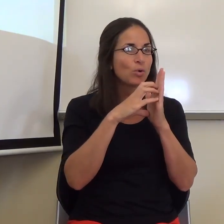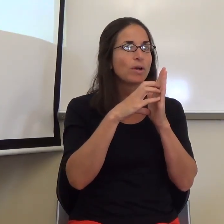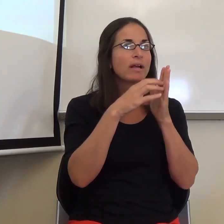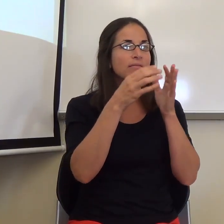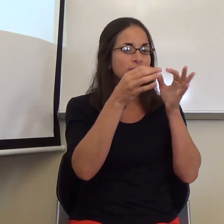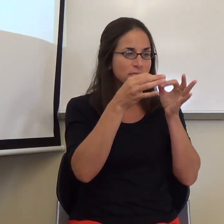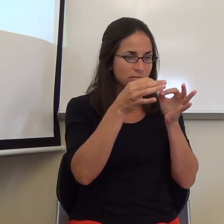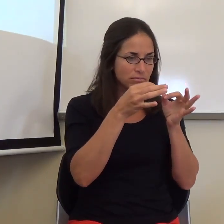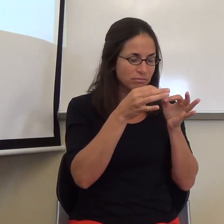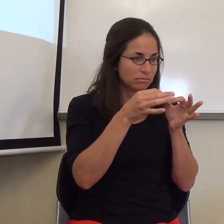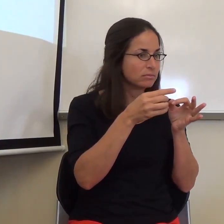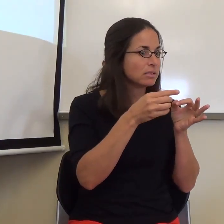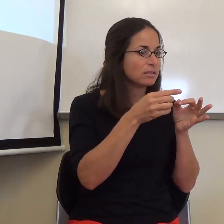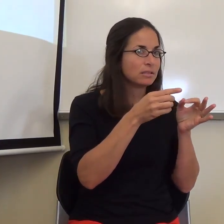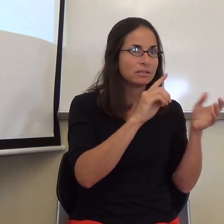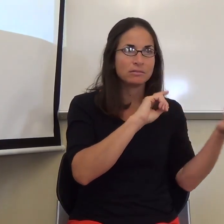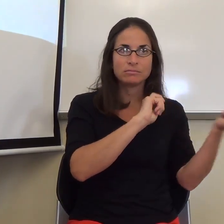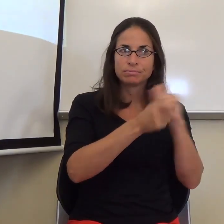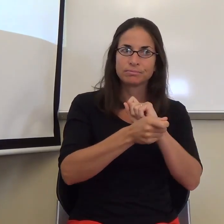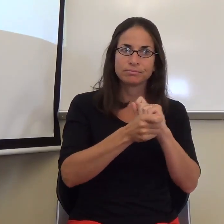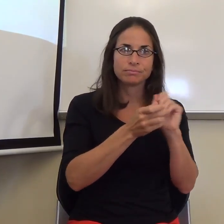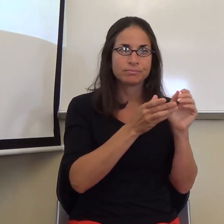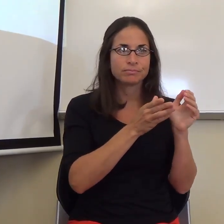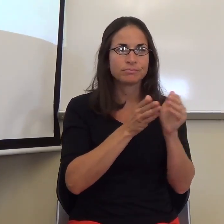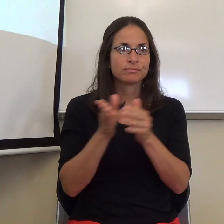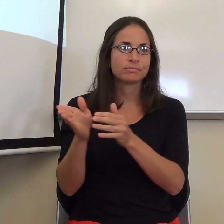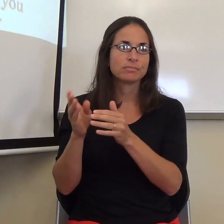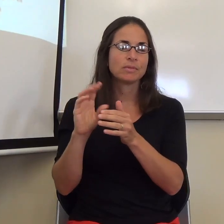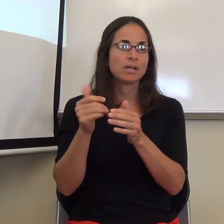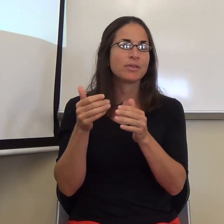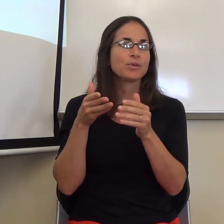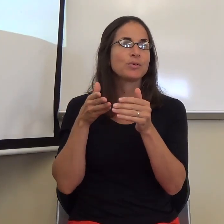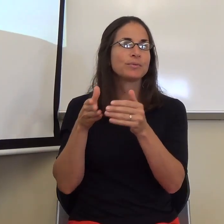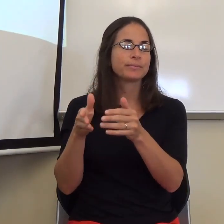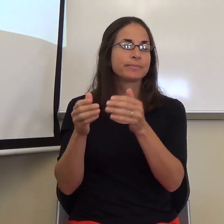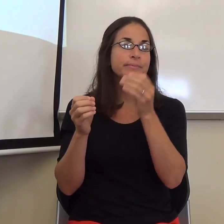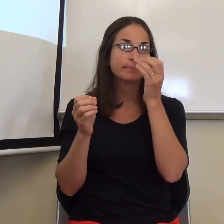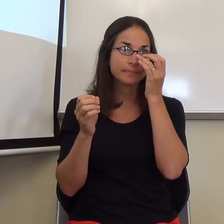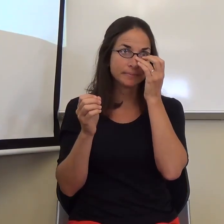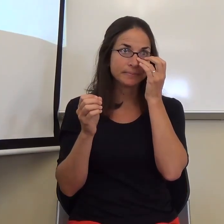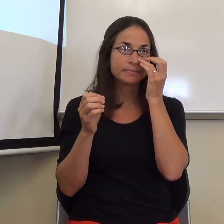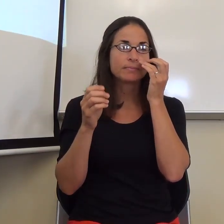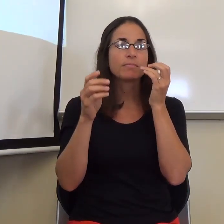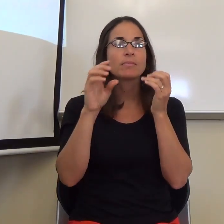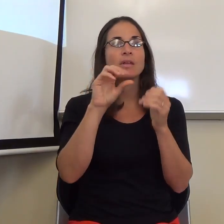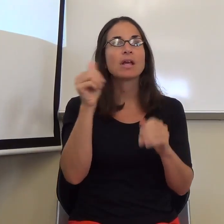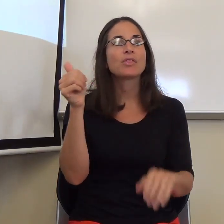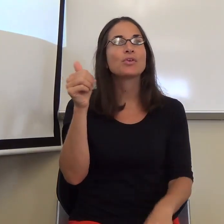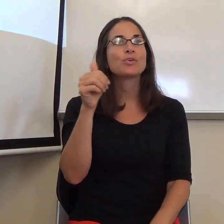is organized. So, do you see any other reversal transitions in this